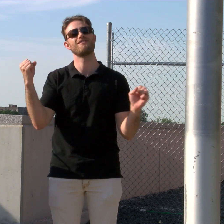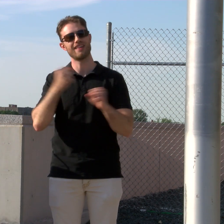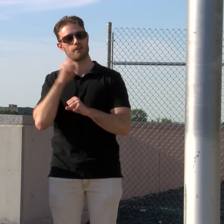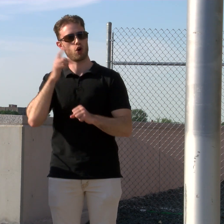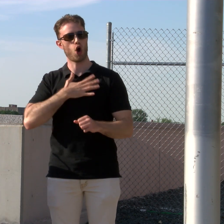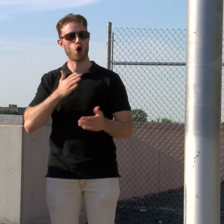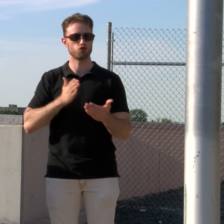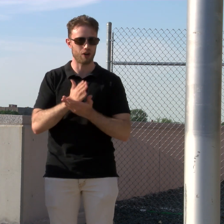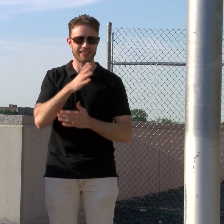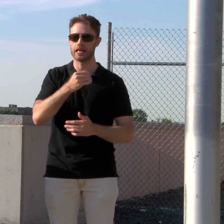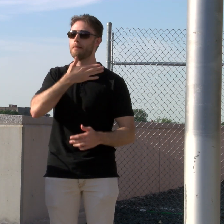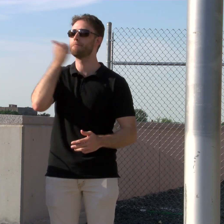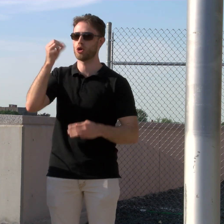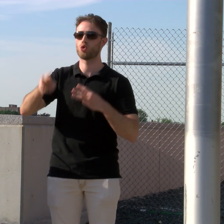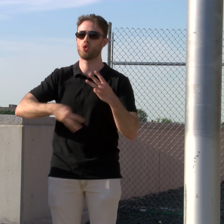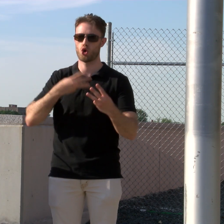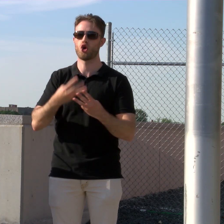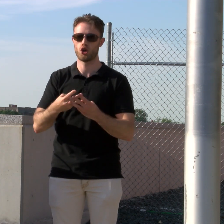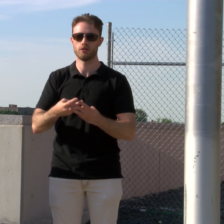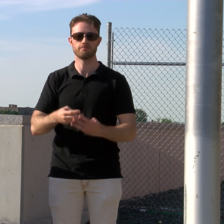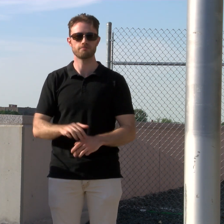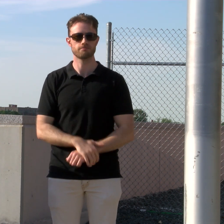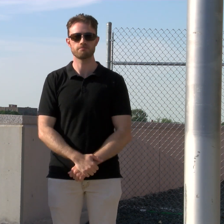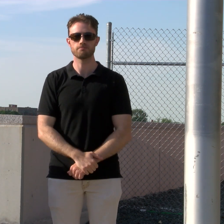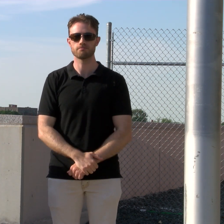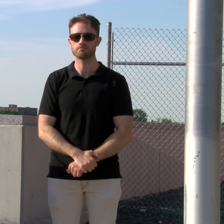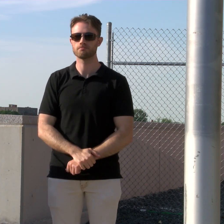rights and a better world.